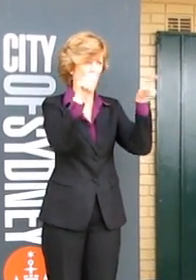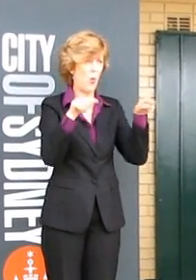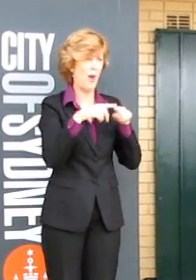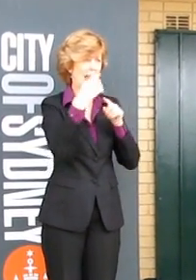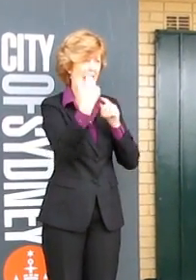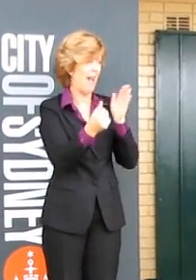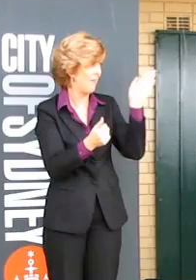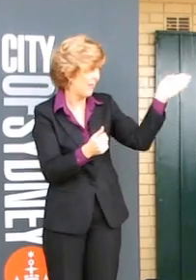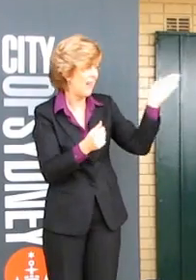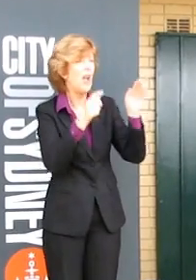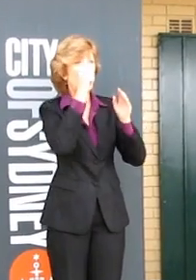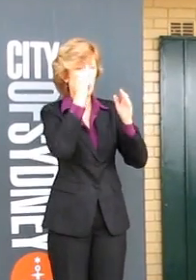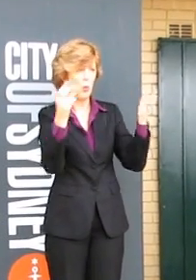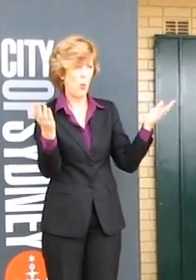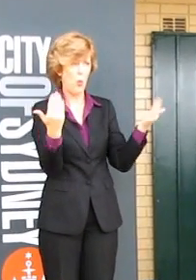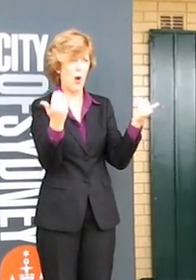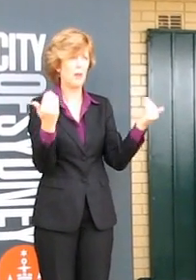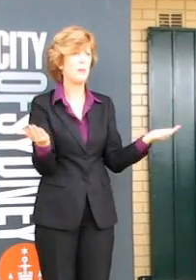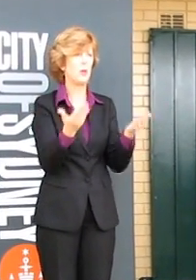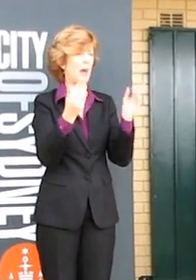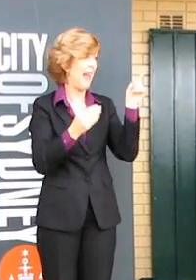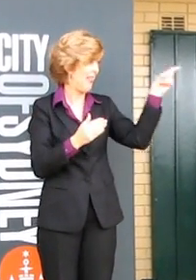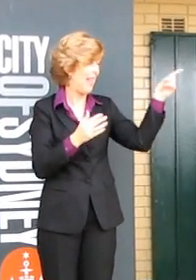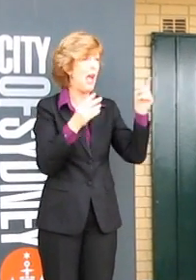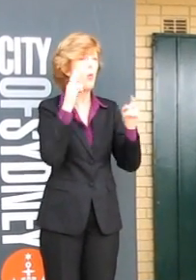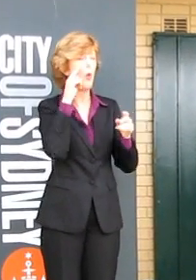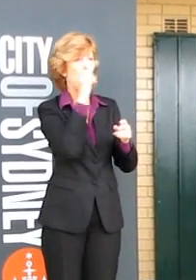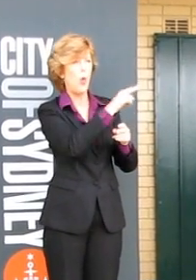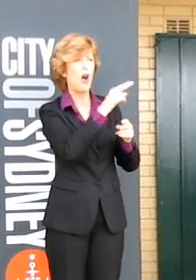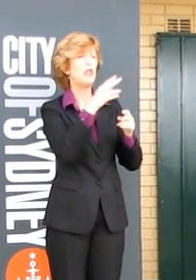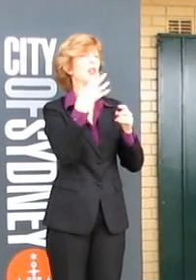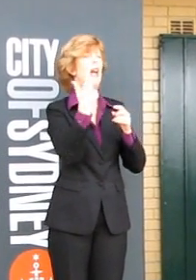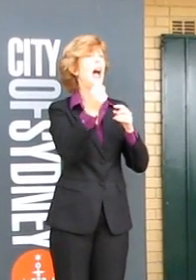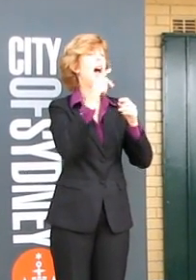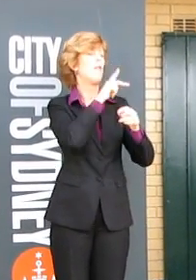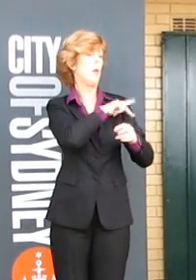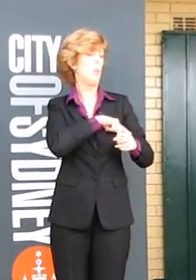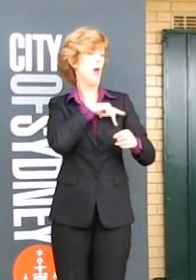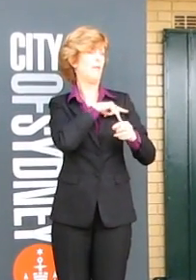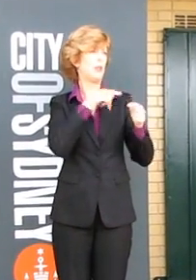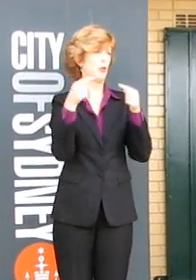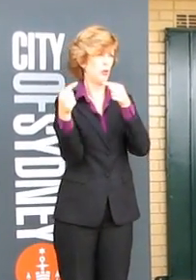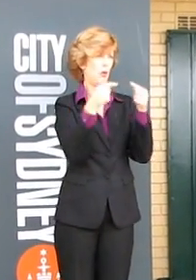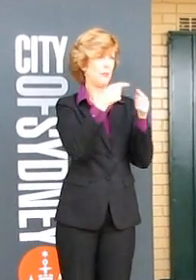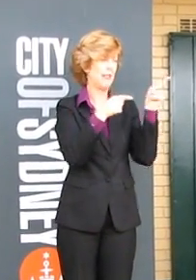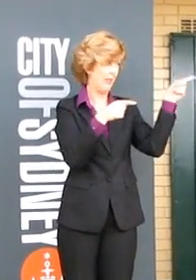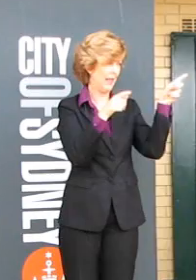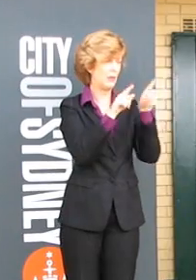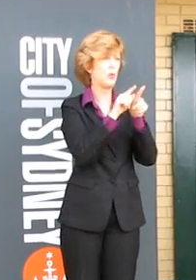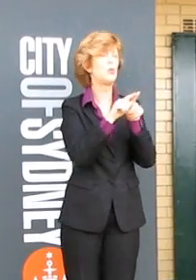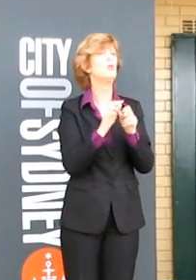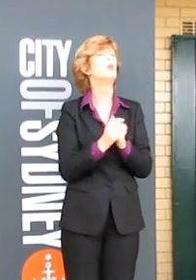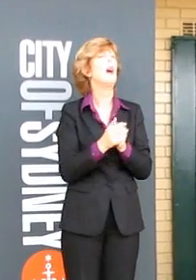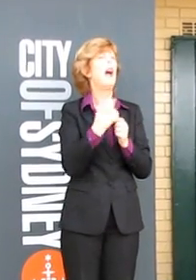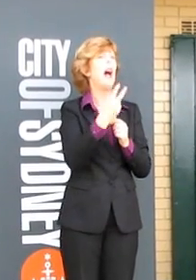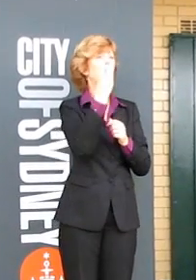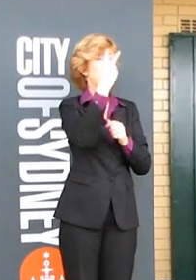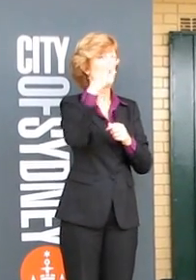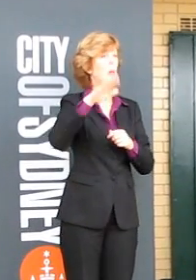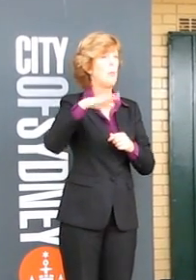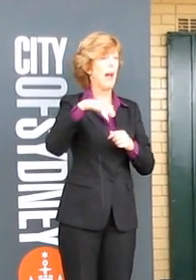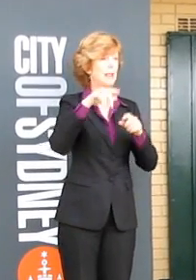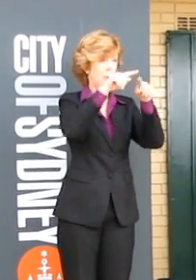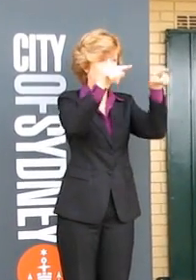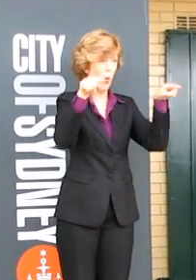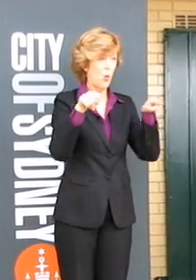We'll come and watch you. And we can actually host professional competitions and exhibitions. There are 2 basketball courts, and there's